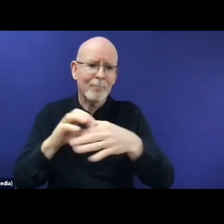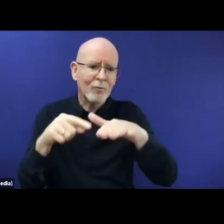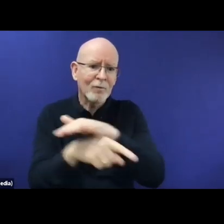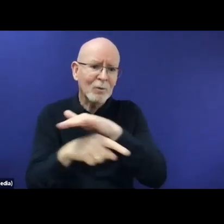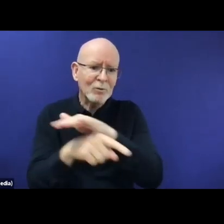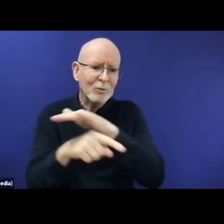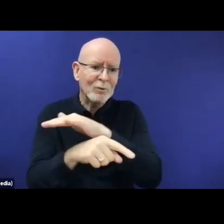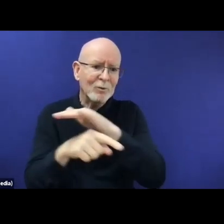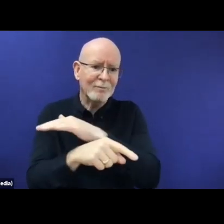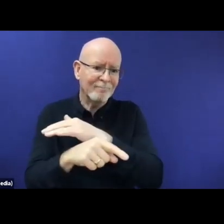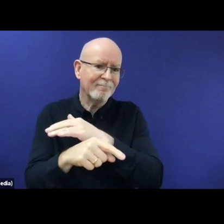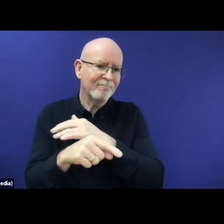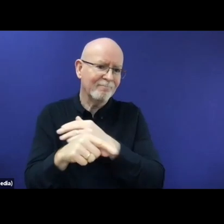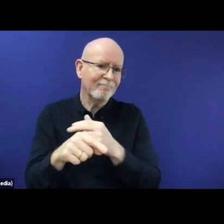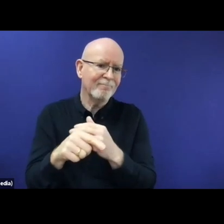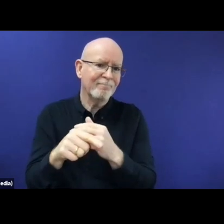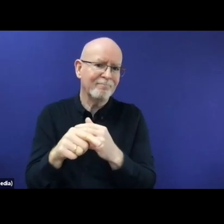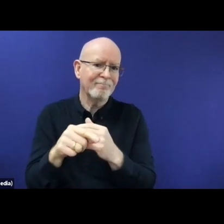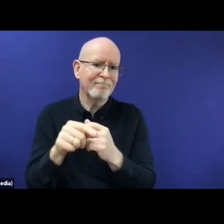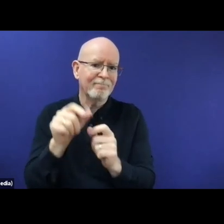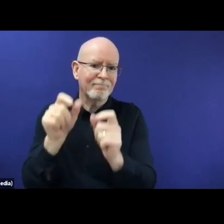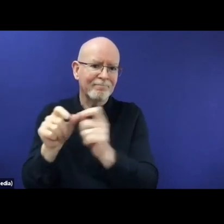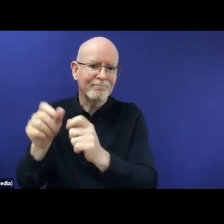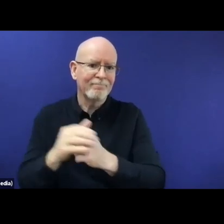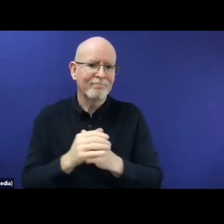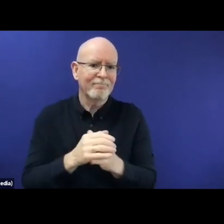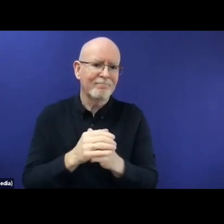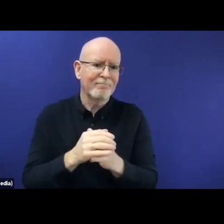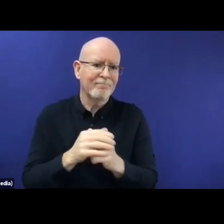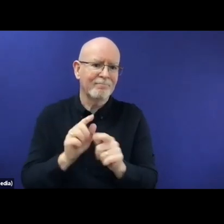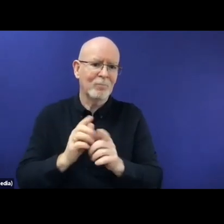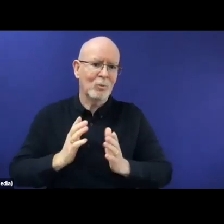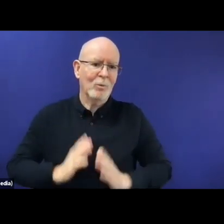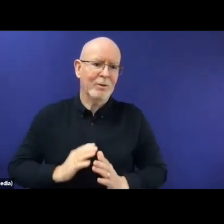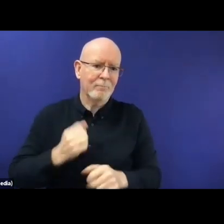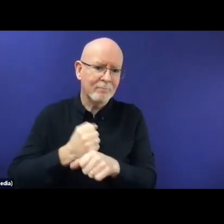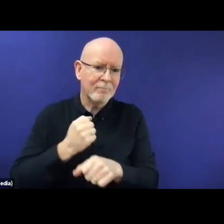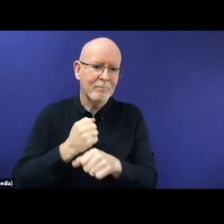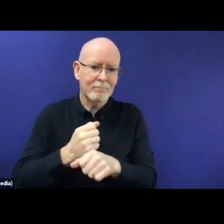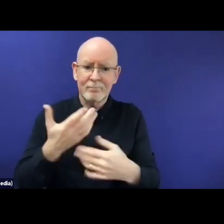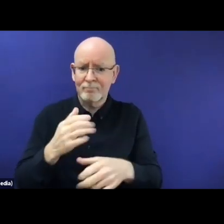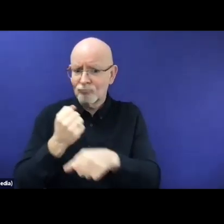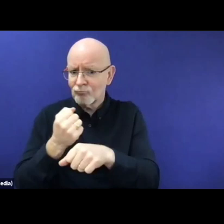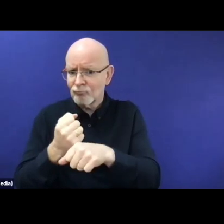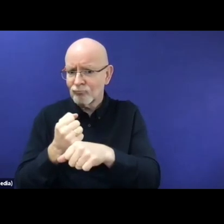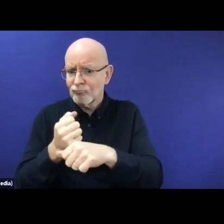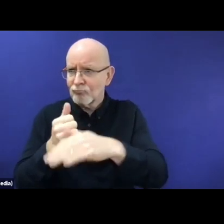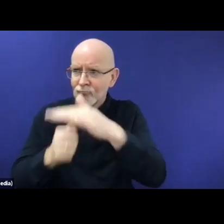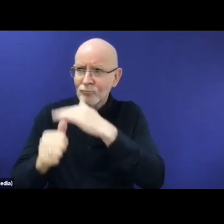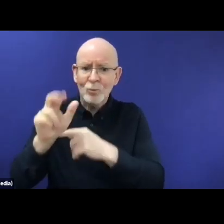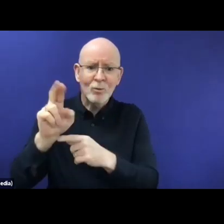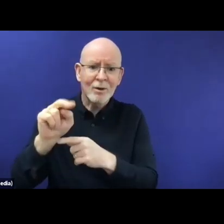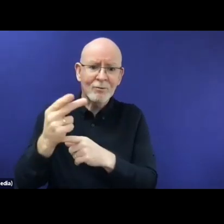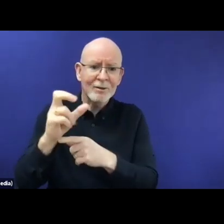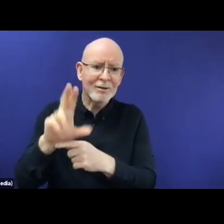senior lecturer in the School of Law at the University of Essex, and he's also director of the Human Rights Centre's Research Methods